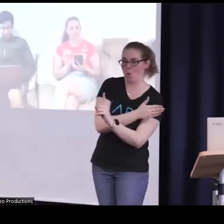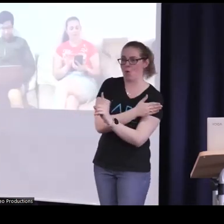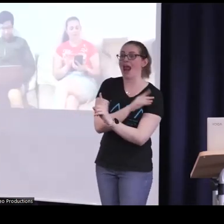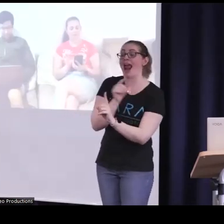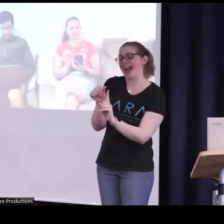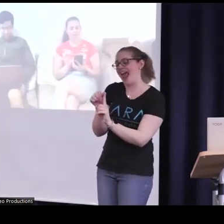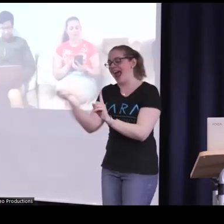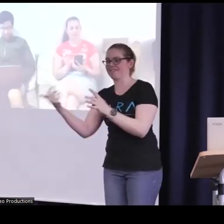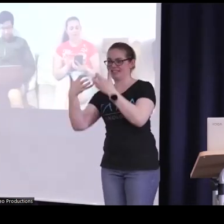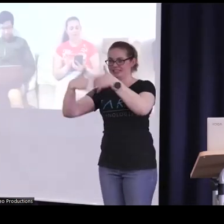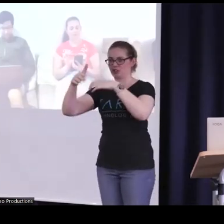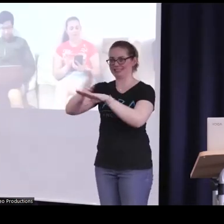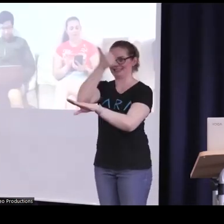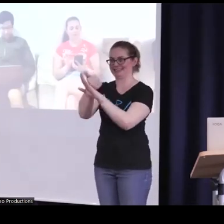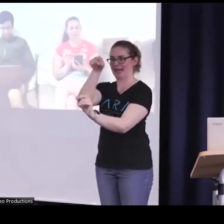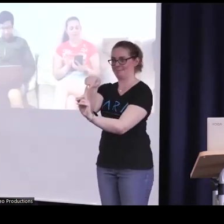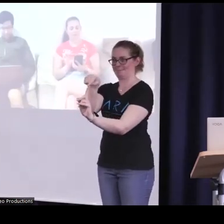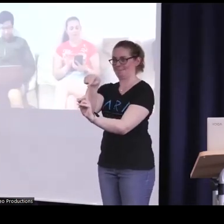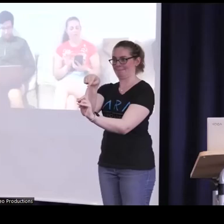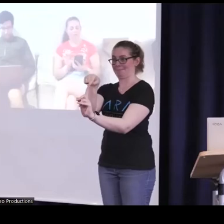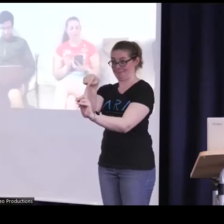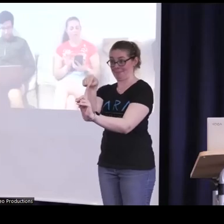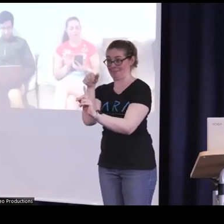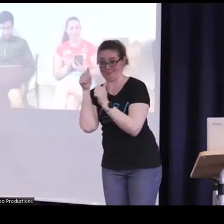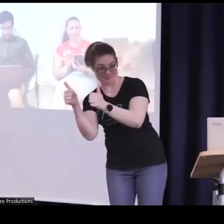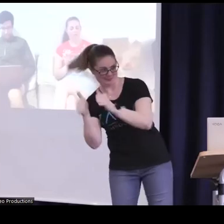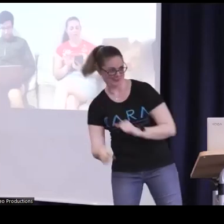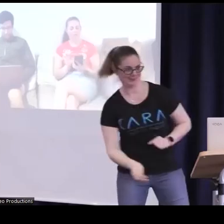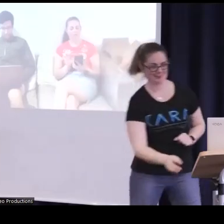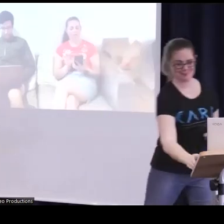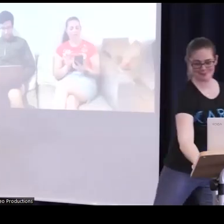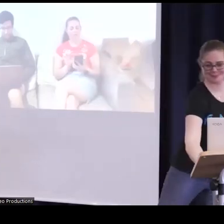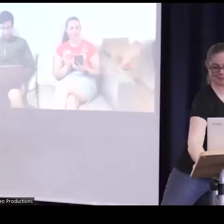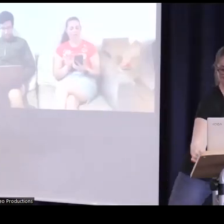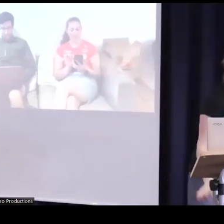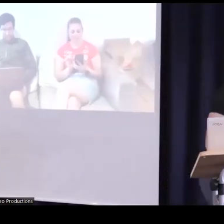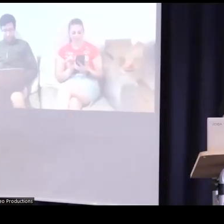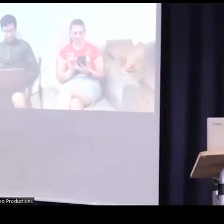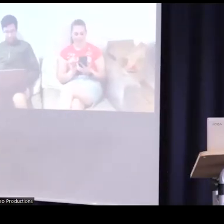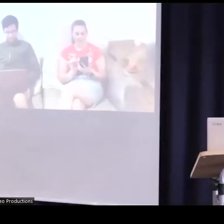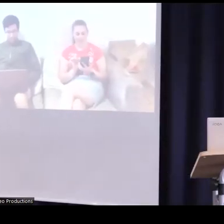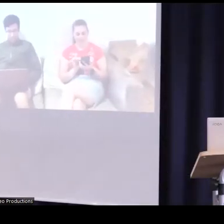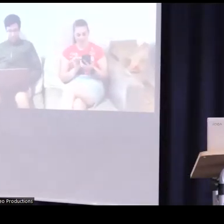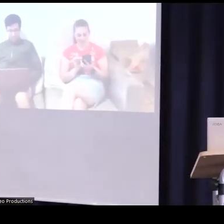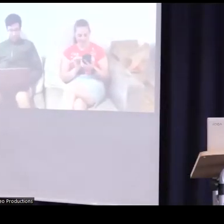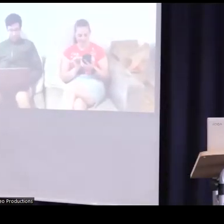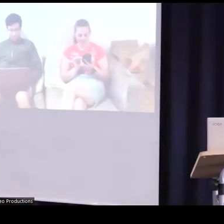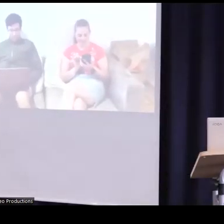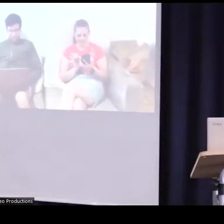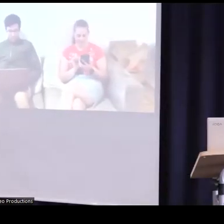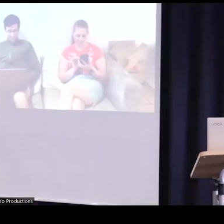And just to show you what can happen before and after the technology is set up and used.